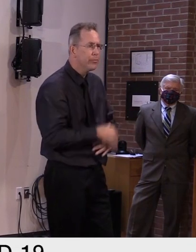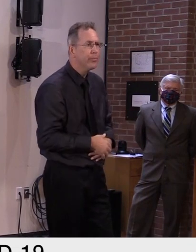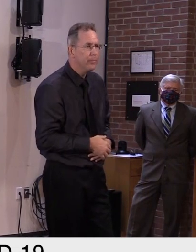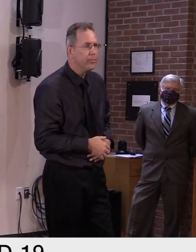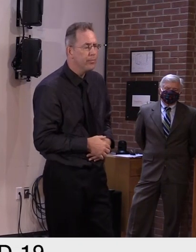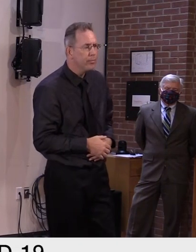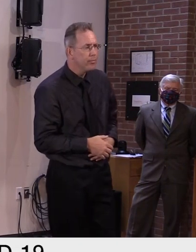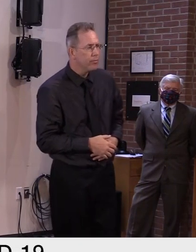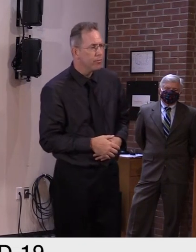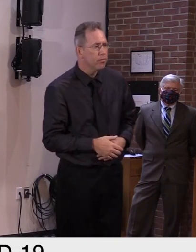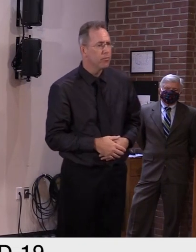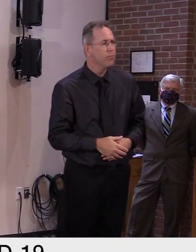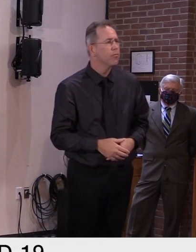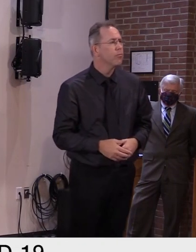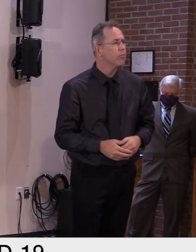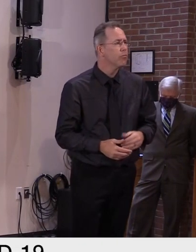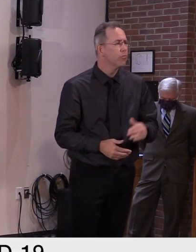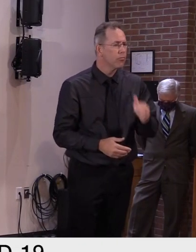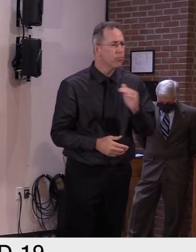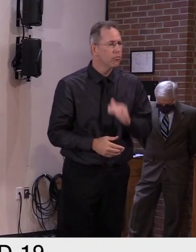Lola, VT Digger.